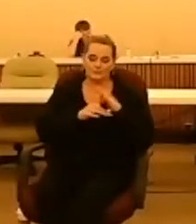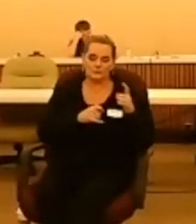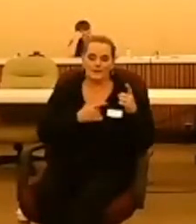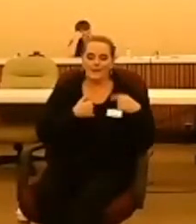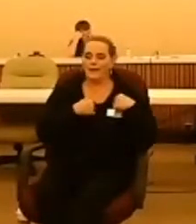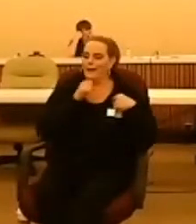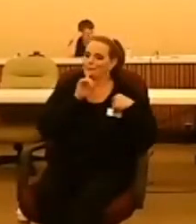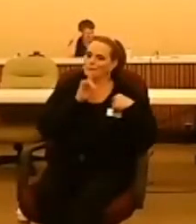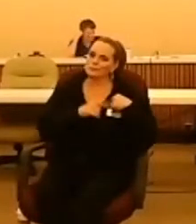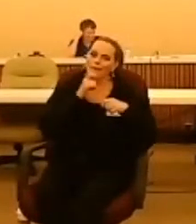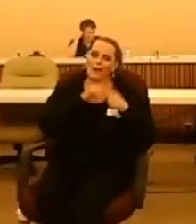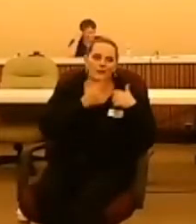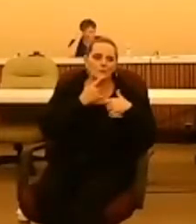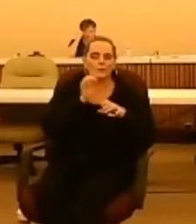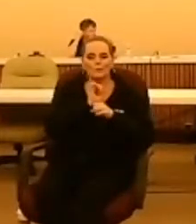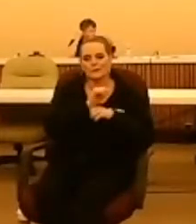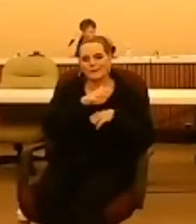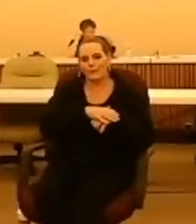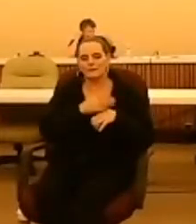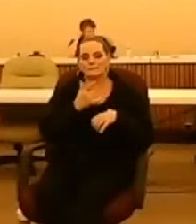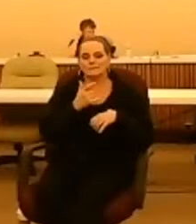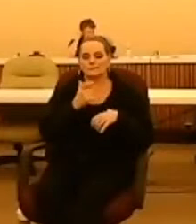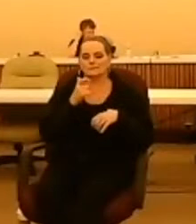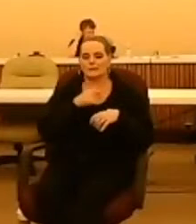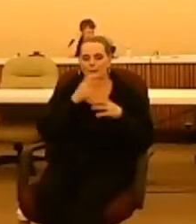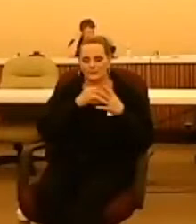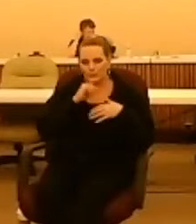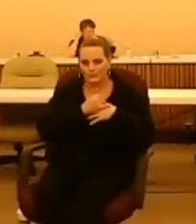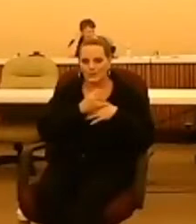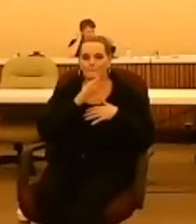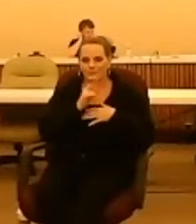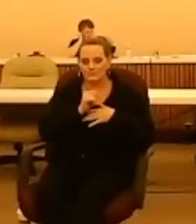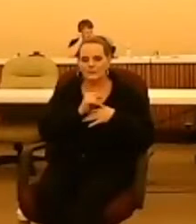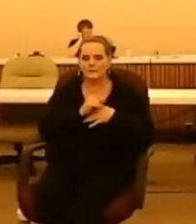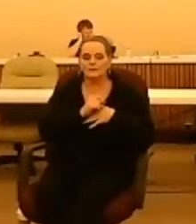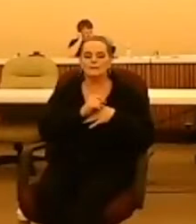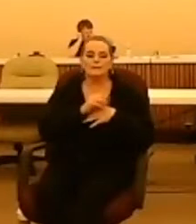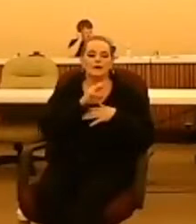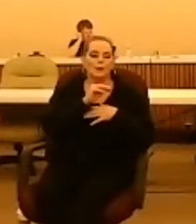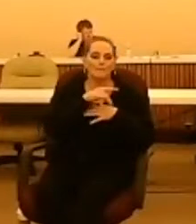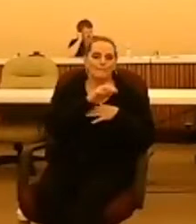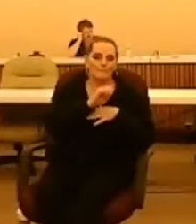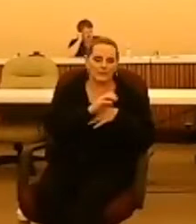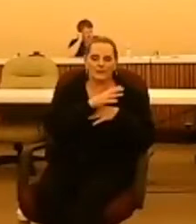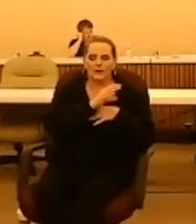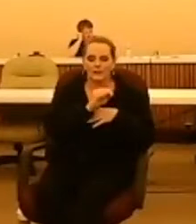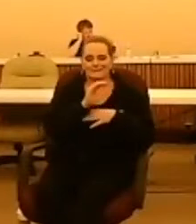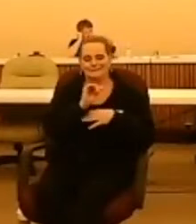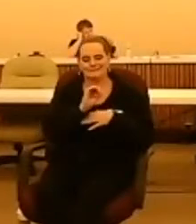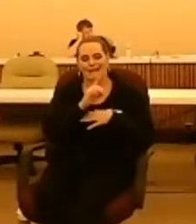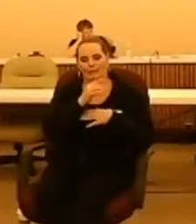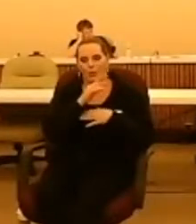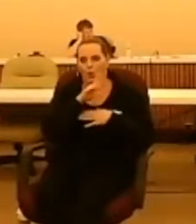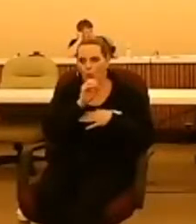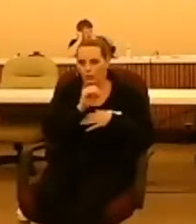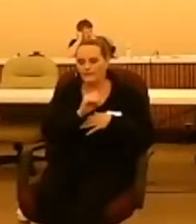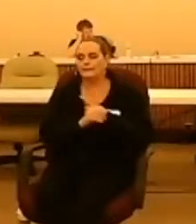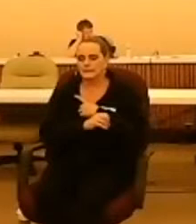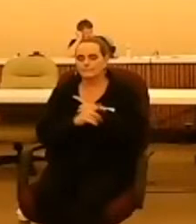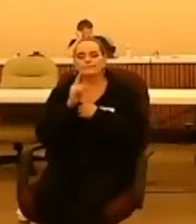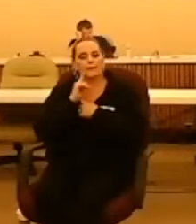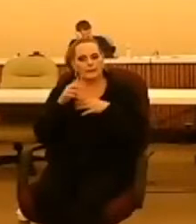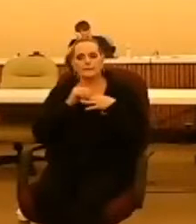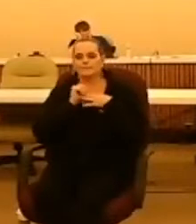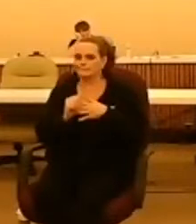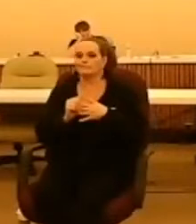not sure of everybody who worked on this, getting this project, right. but Mike Condello. He absolutely took the lead on it. He